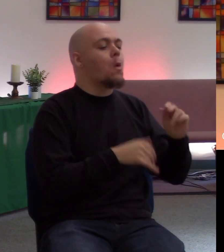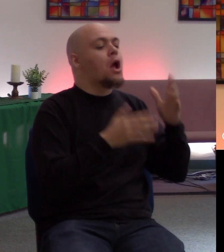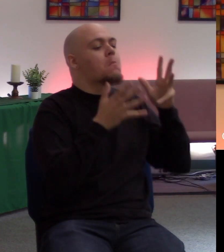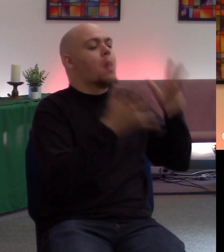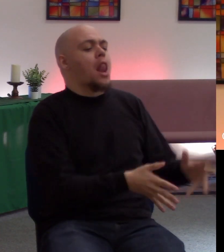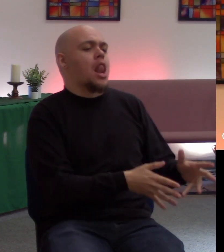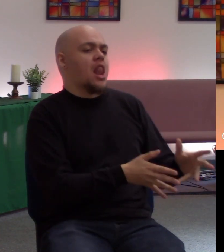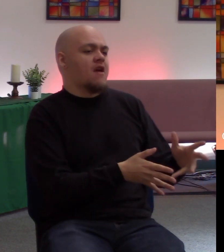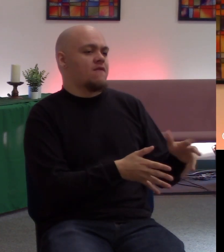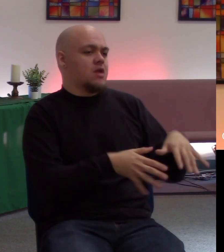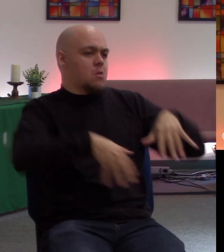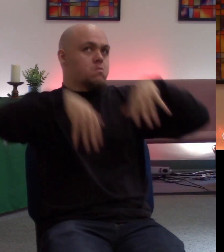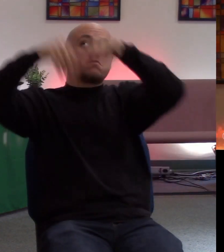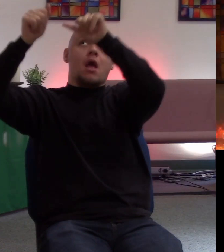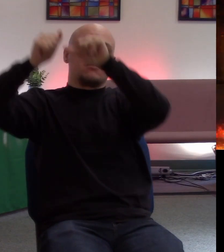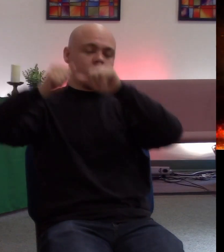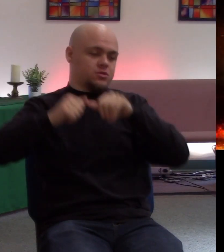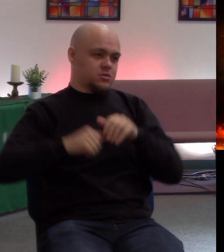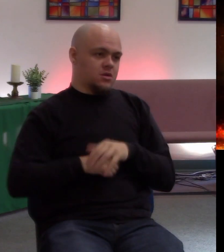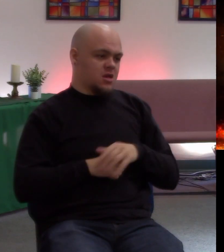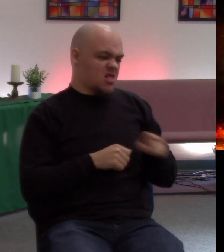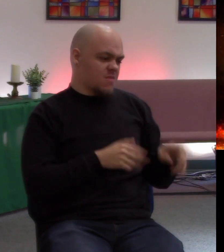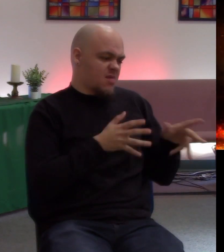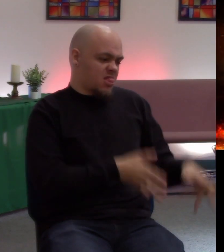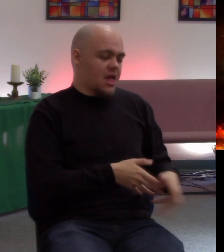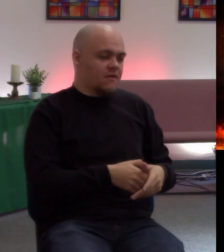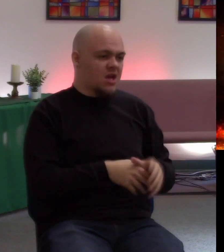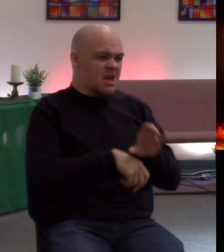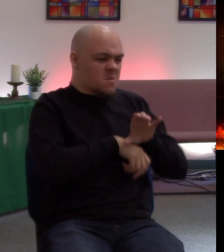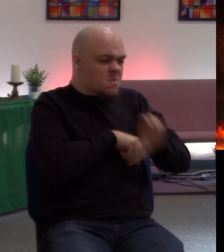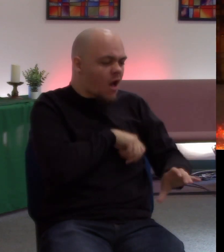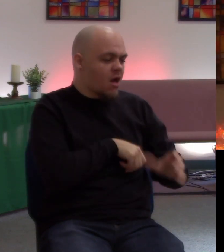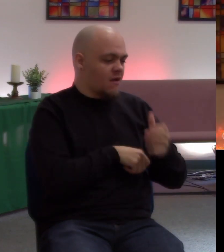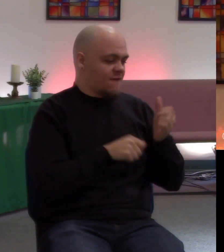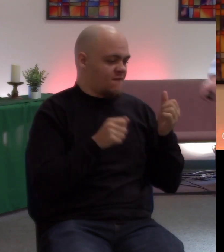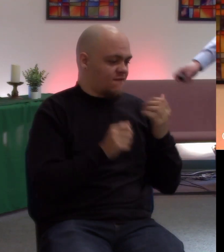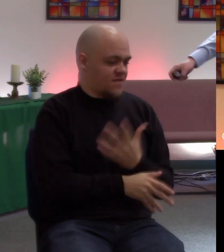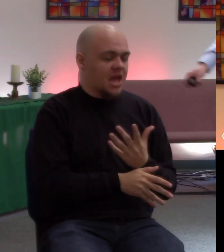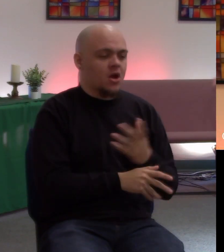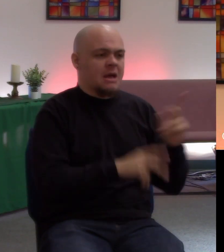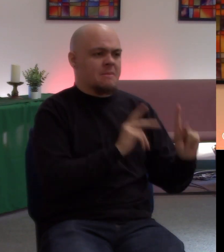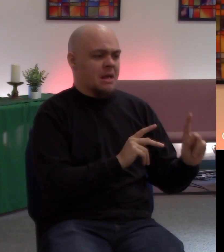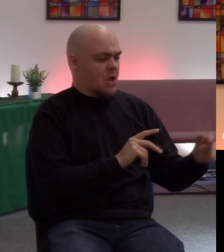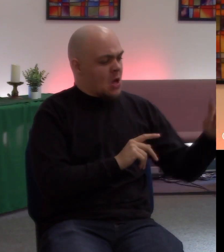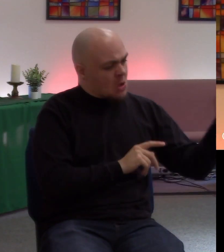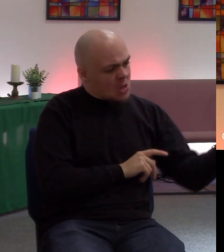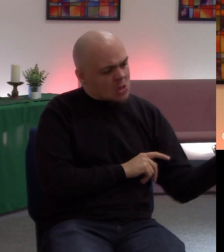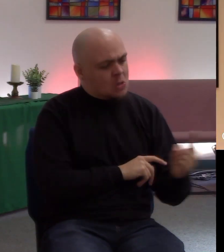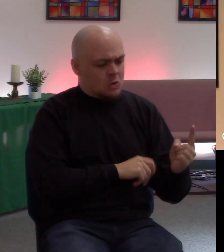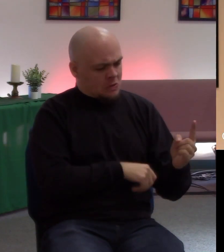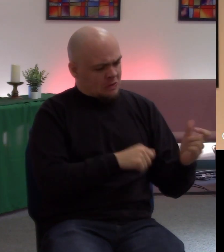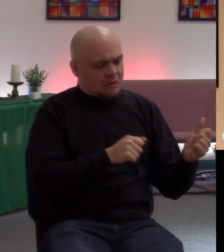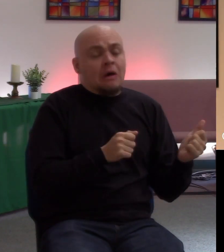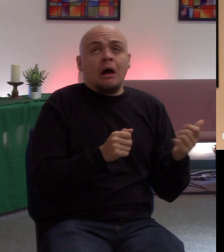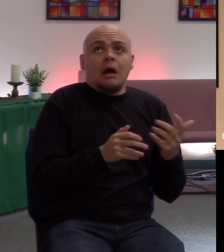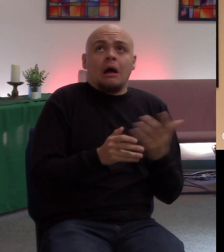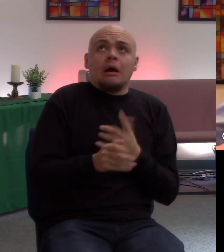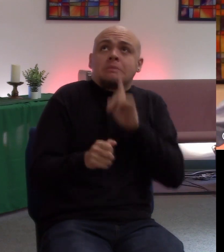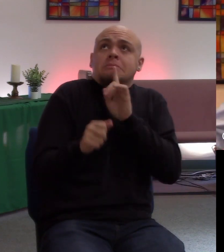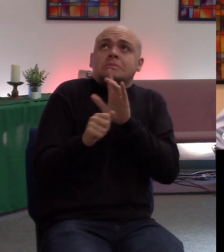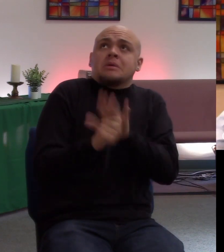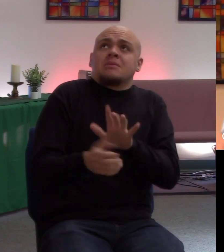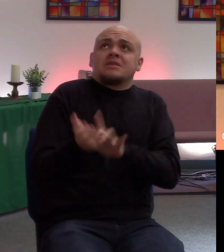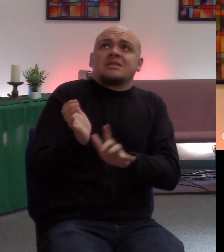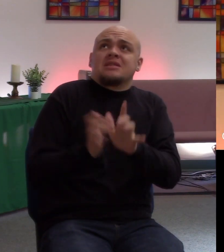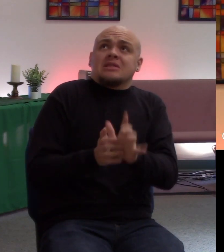hell anymore, so, you're going to get left behind. And we we push this idea of fear to get people to